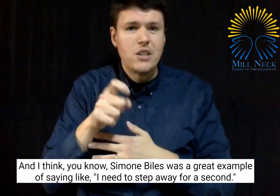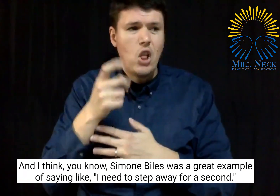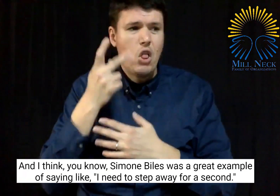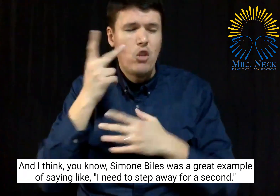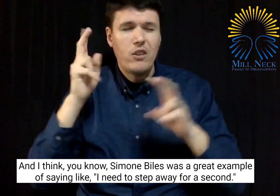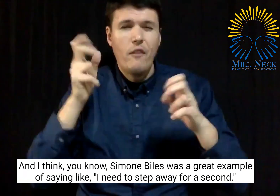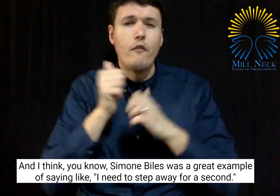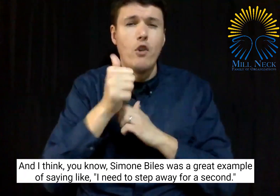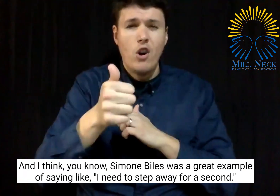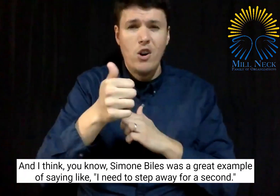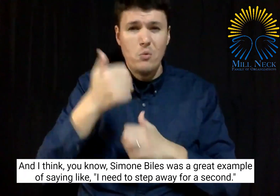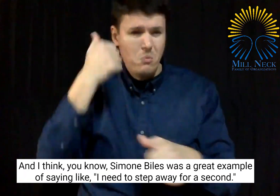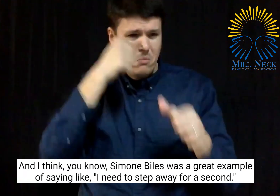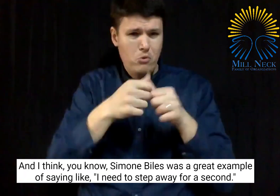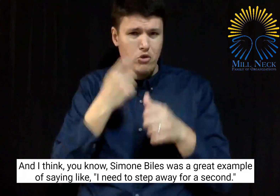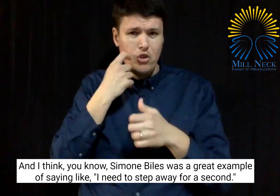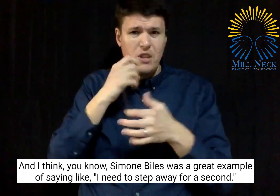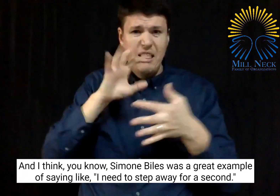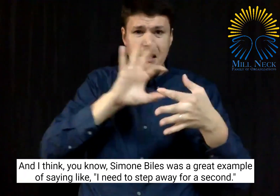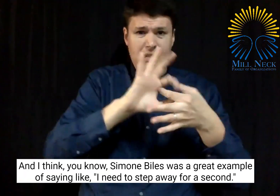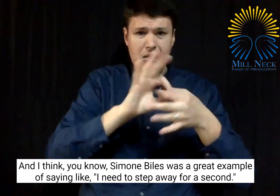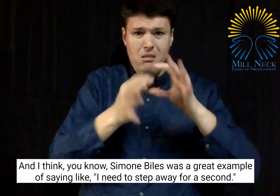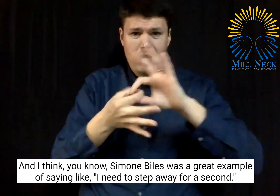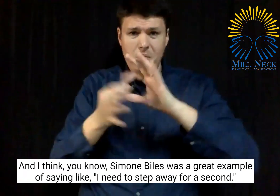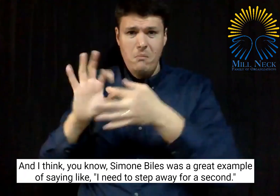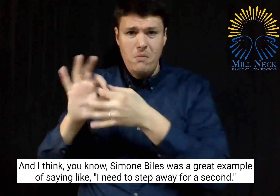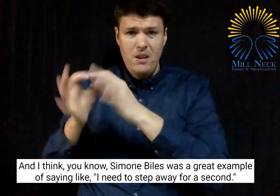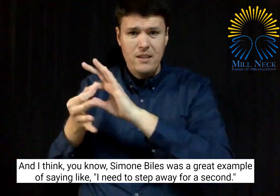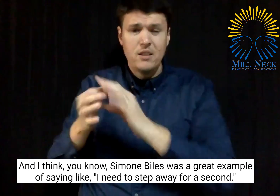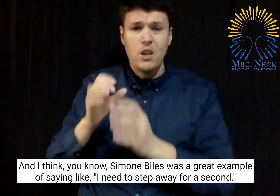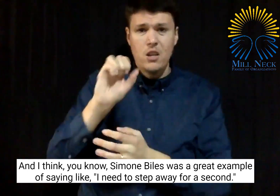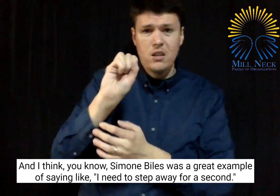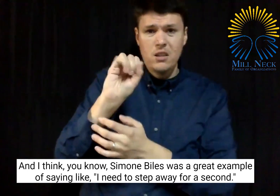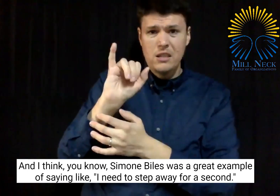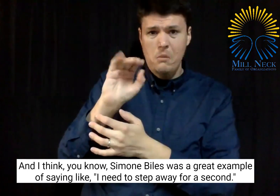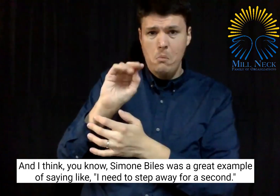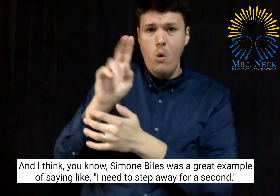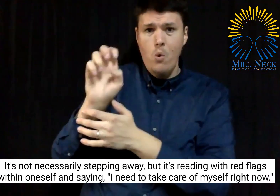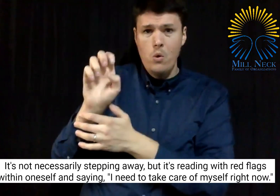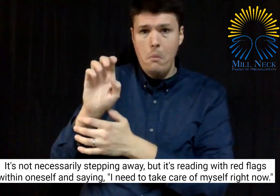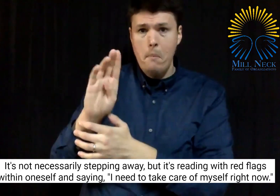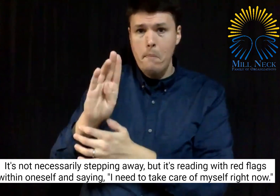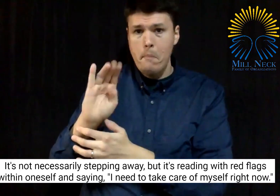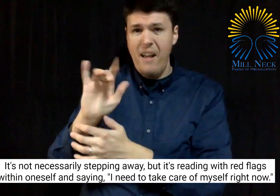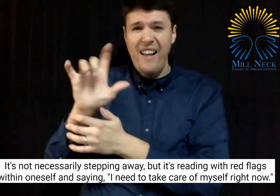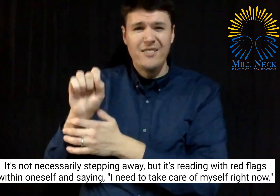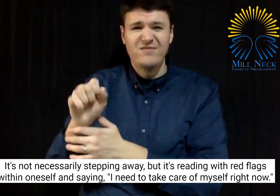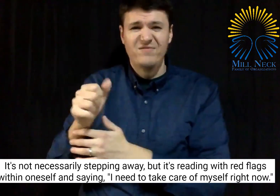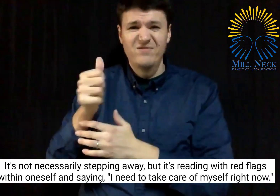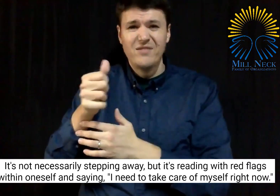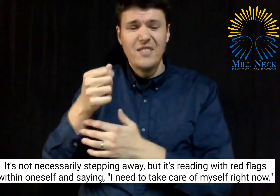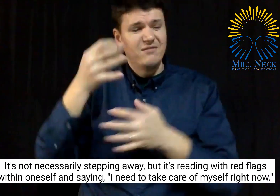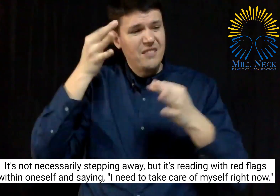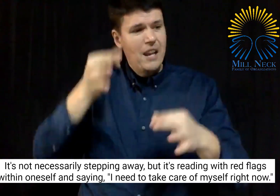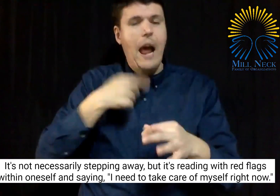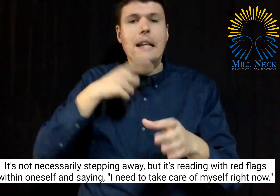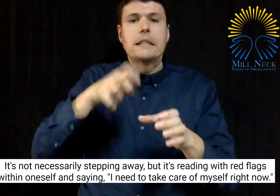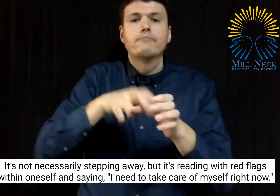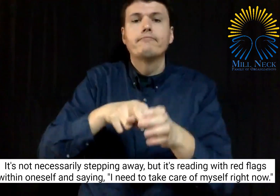Simone Biles was a great example of saying, like, I need to step away for a second. It's not necessarily stepping away, but it's reading the red flags